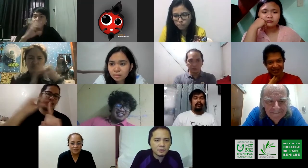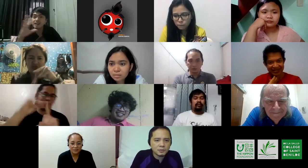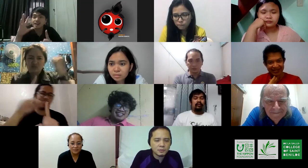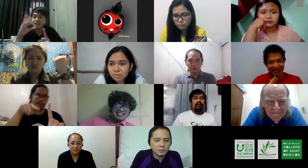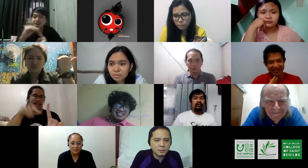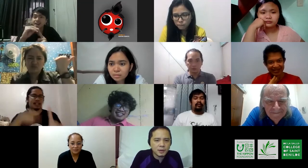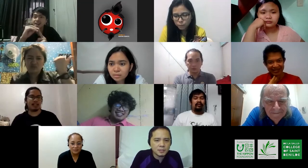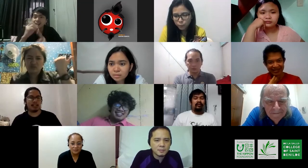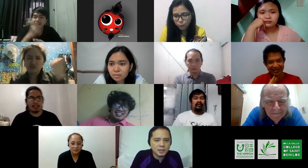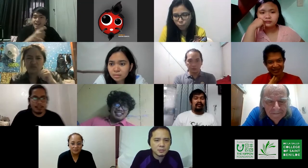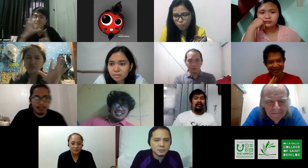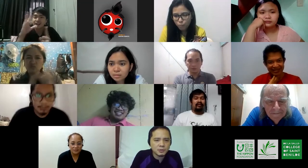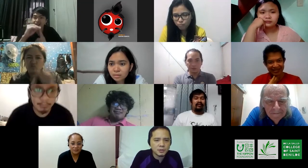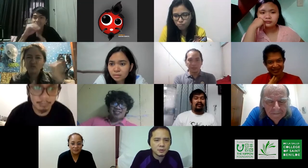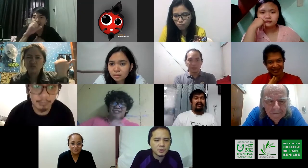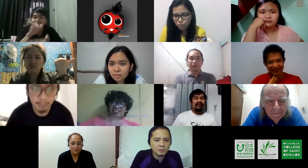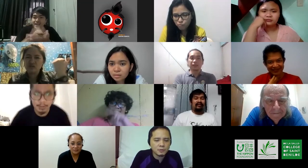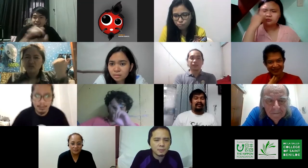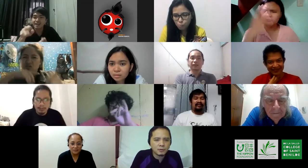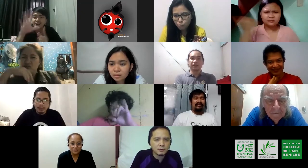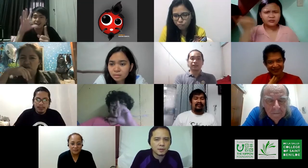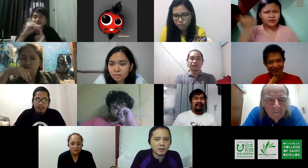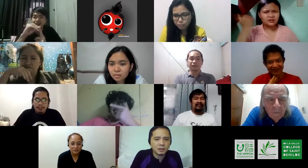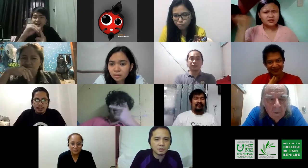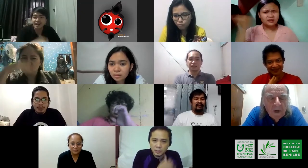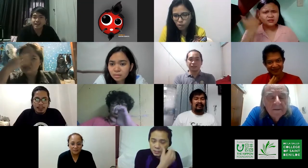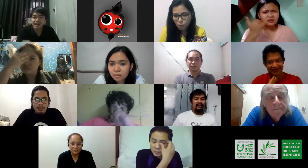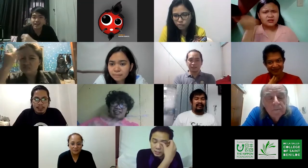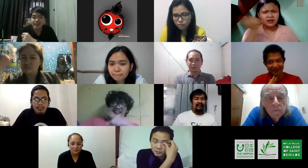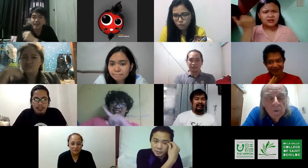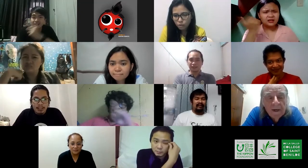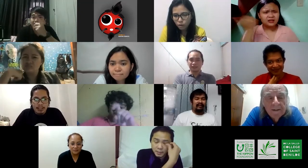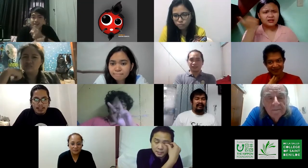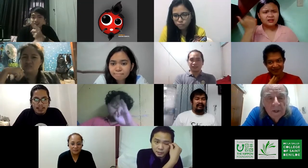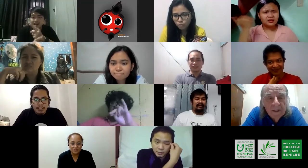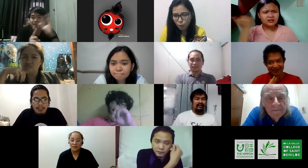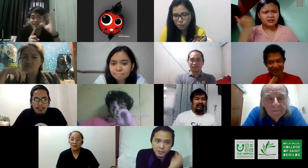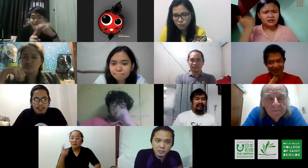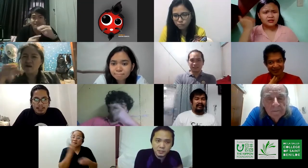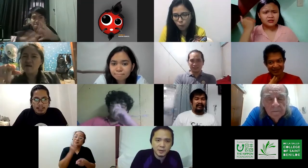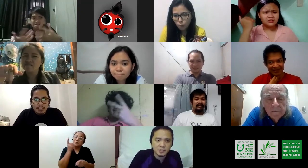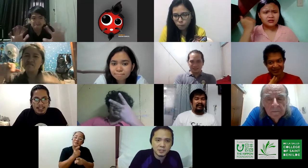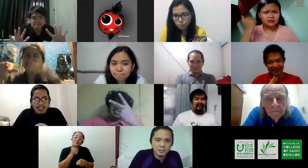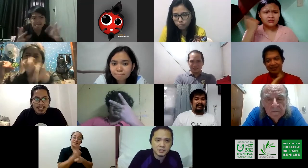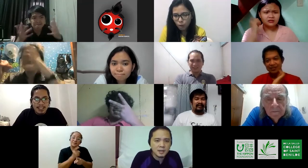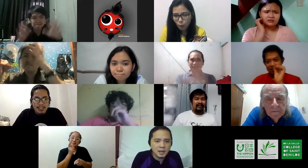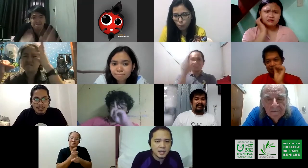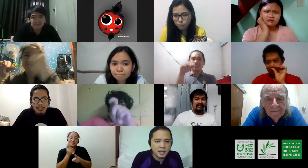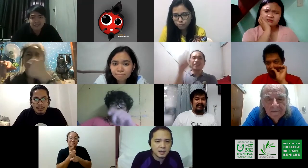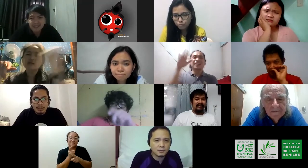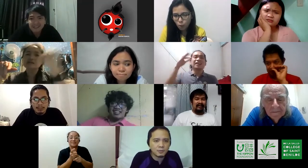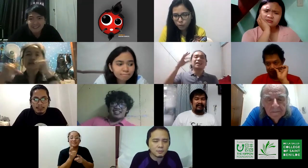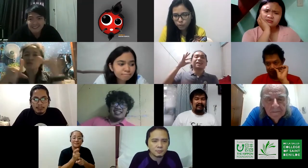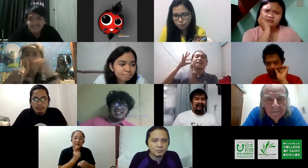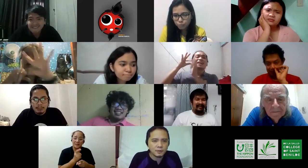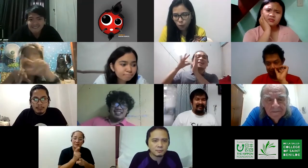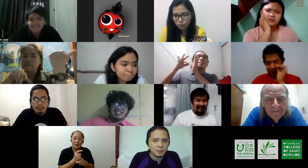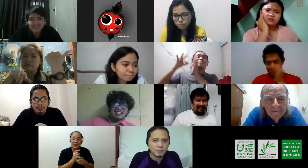we wanted to make sure we knew about the culture. Right. Just based Right. on your Right. facial expressions. I didn't know if people were